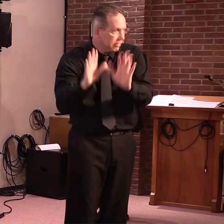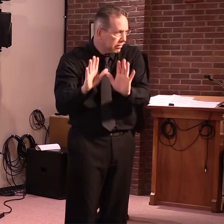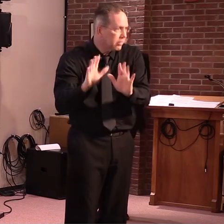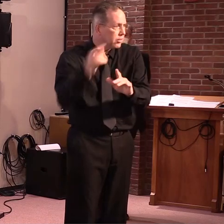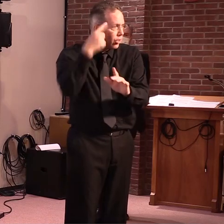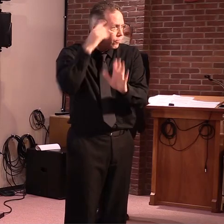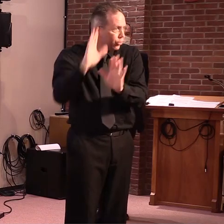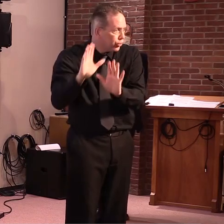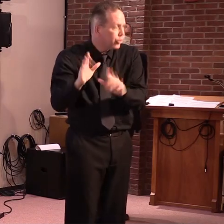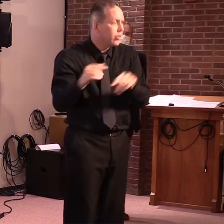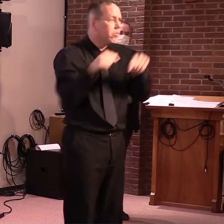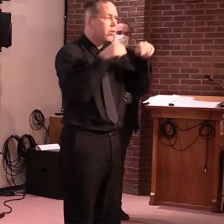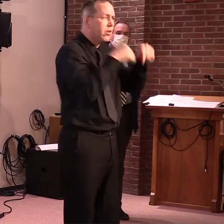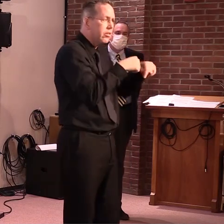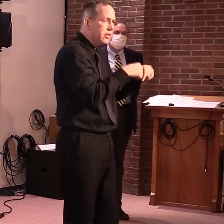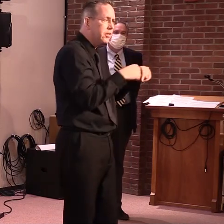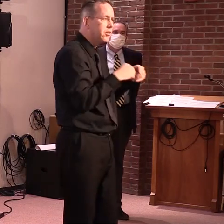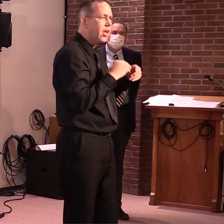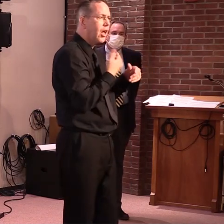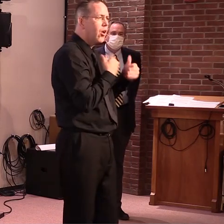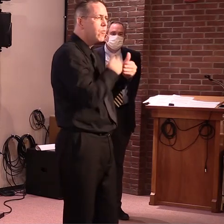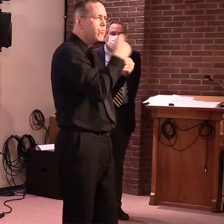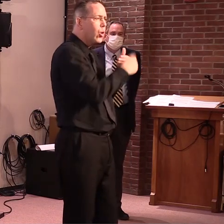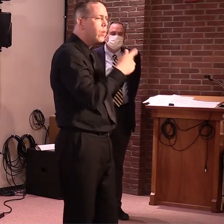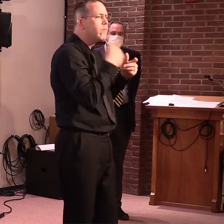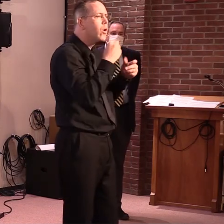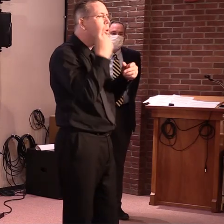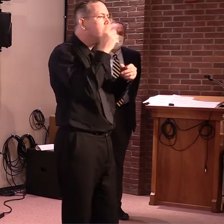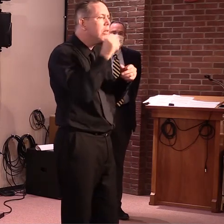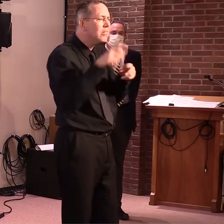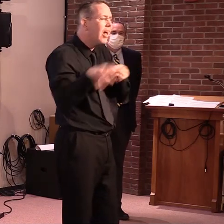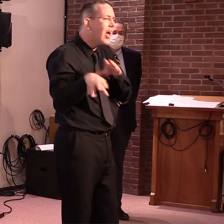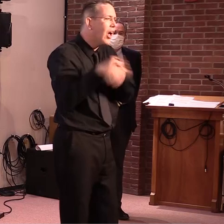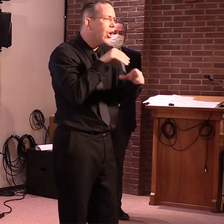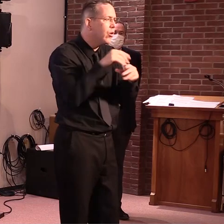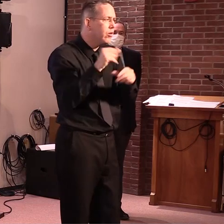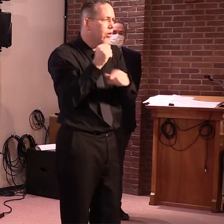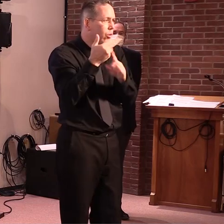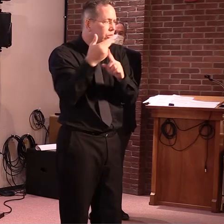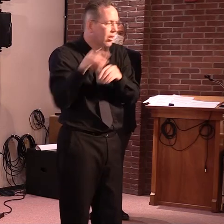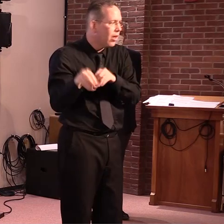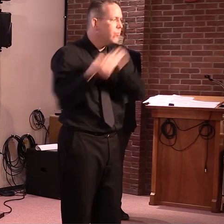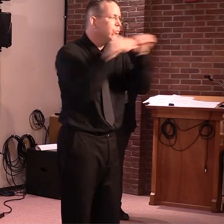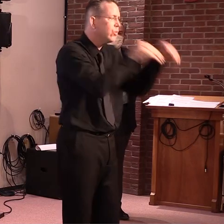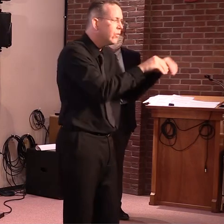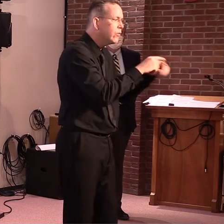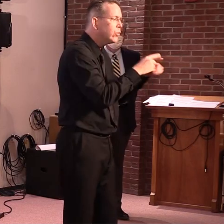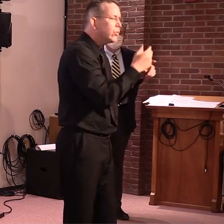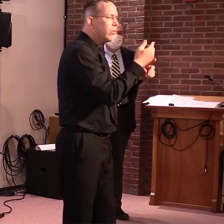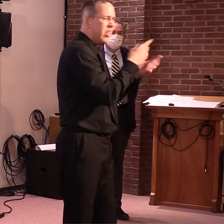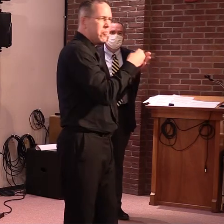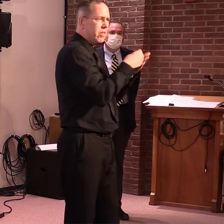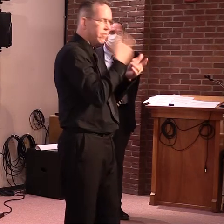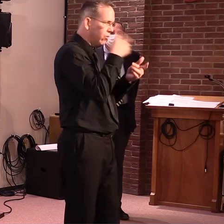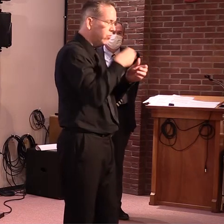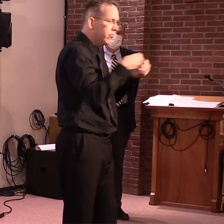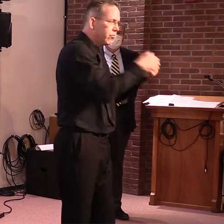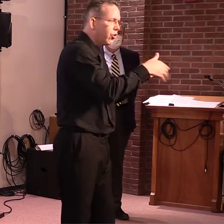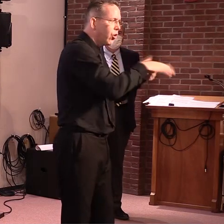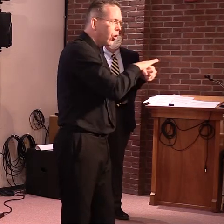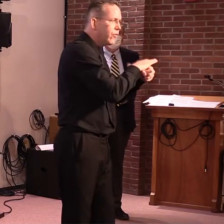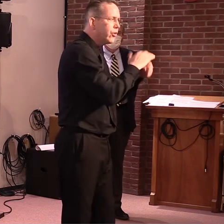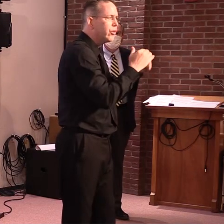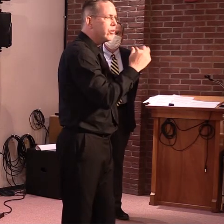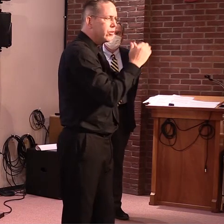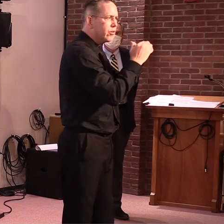I have already mentioned, the $10 million in the GA motel voucher system, the $2.5 million into the rental